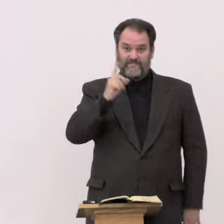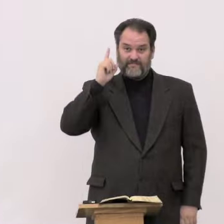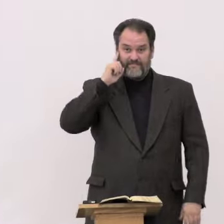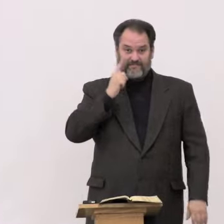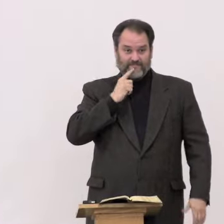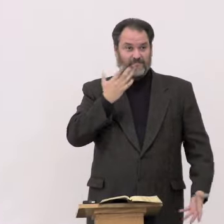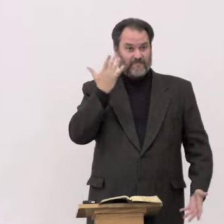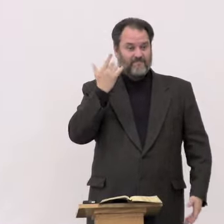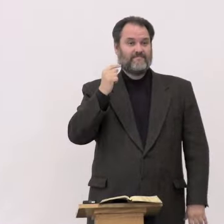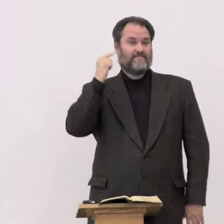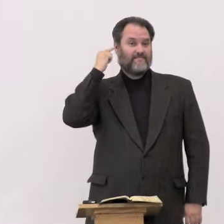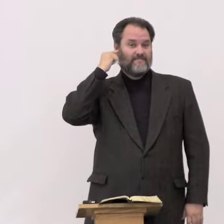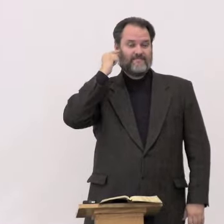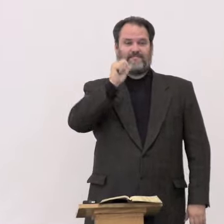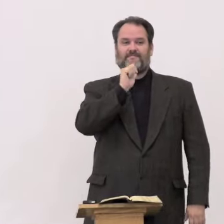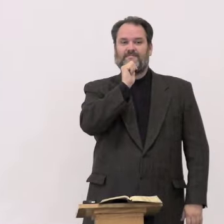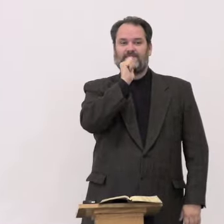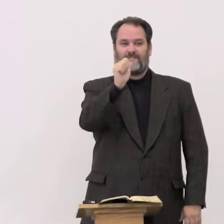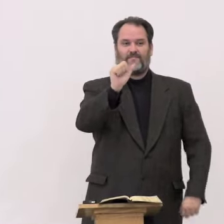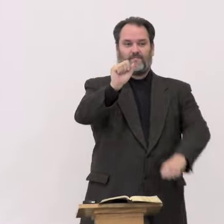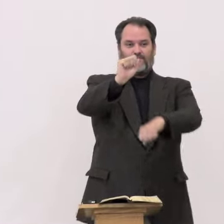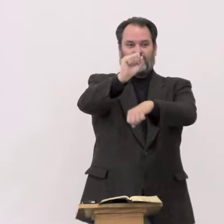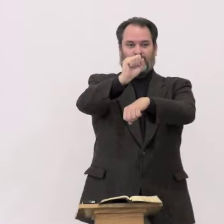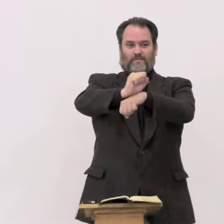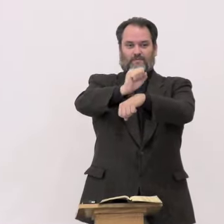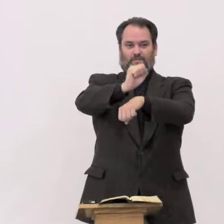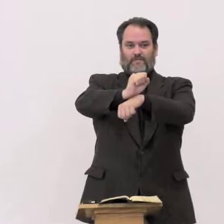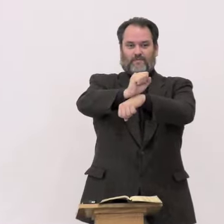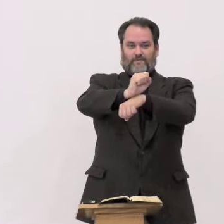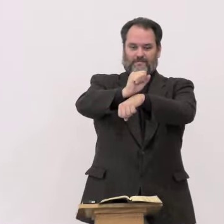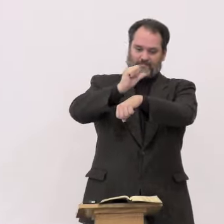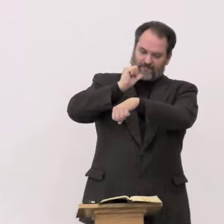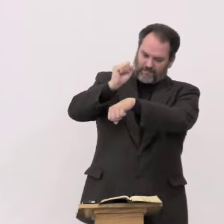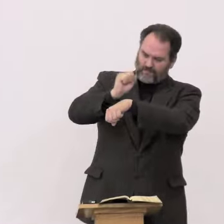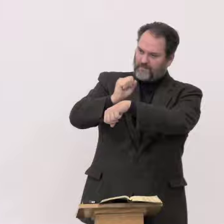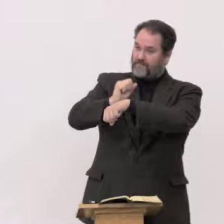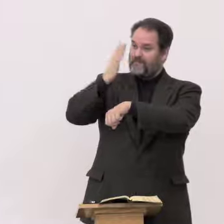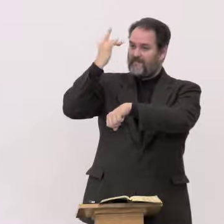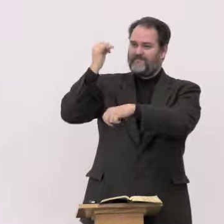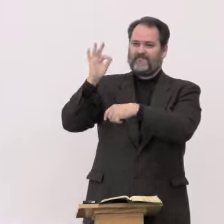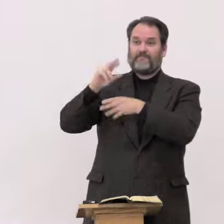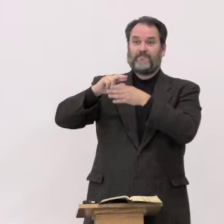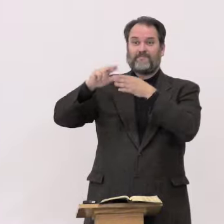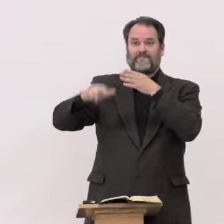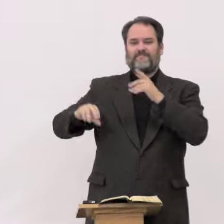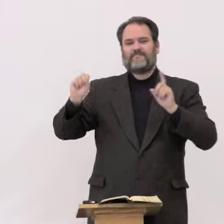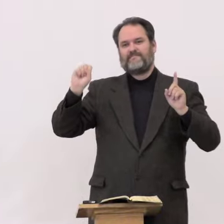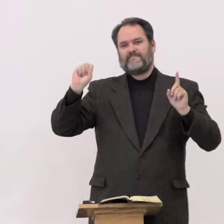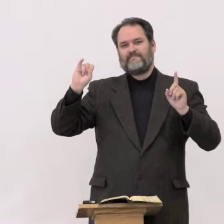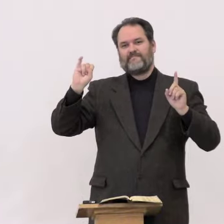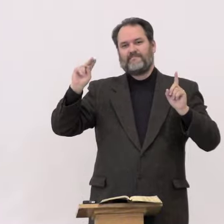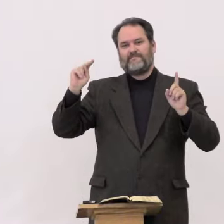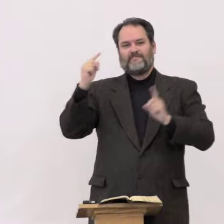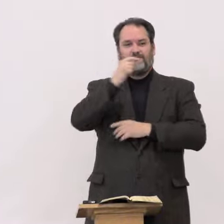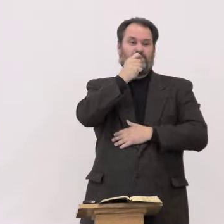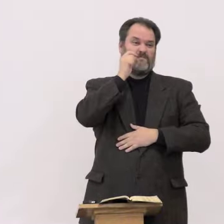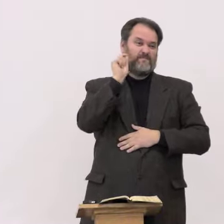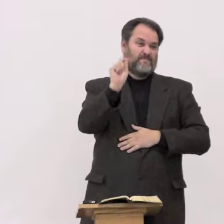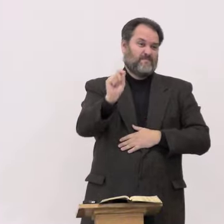people are very prideful and think that's not the reason. But honestly, it means deaf means